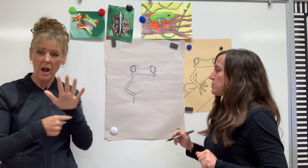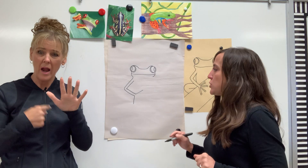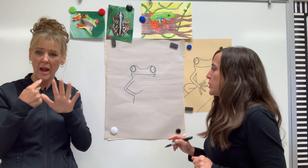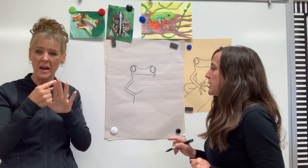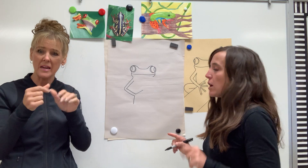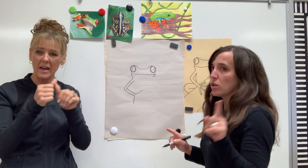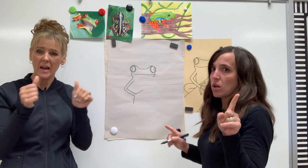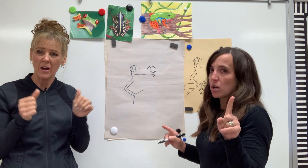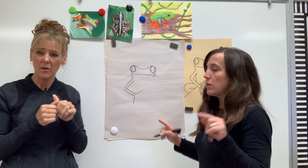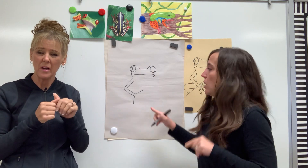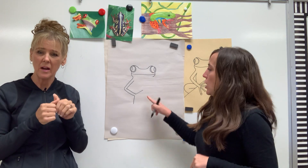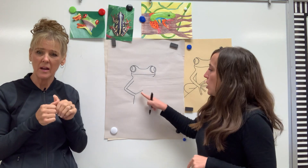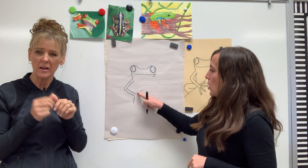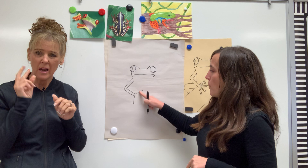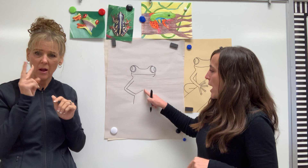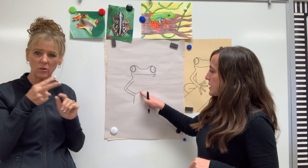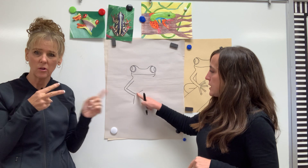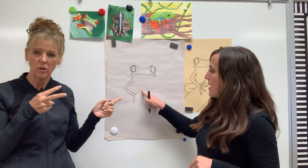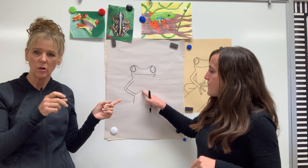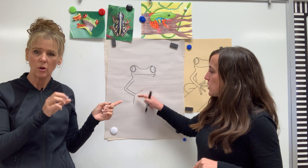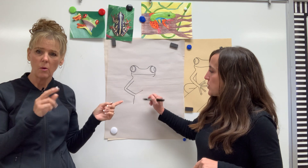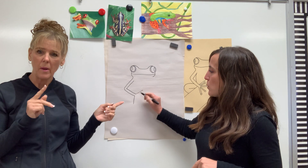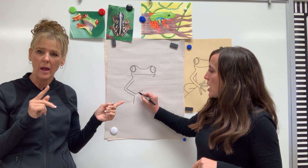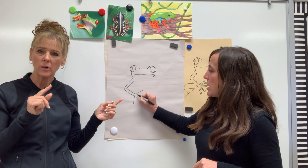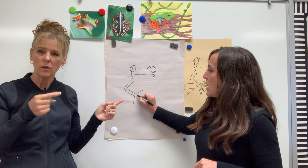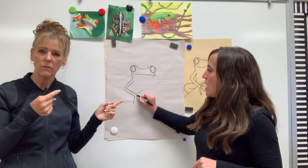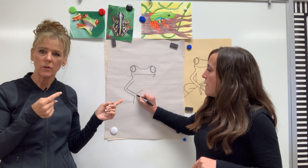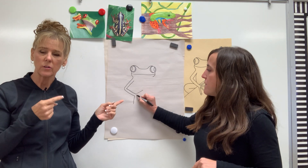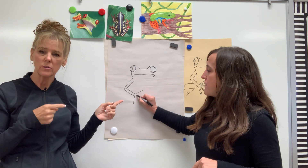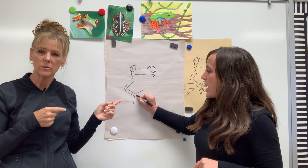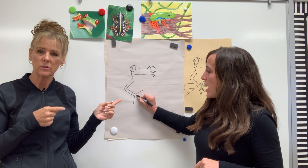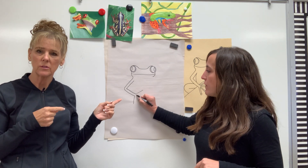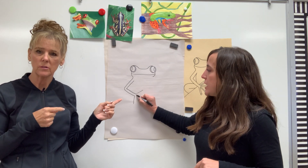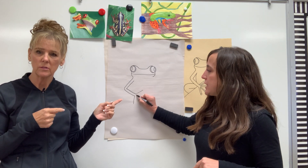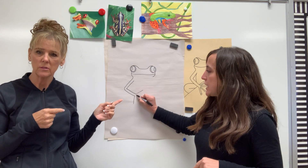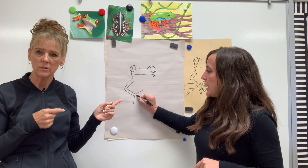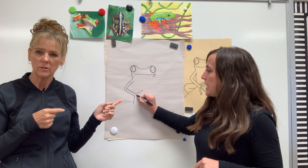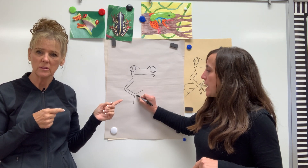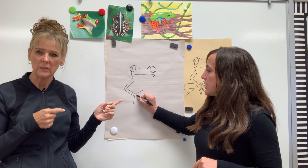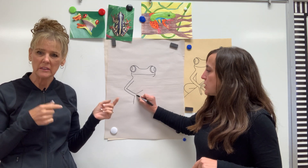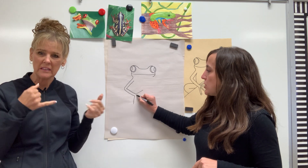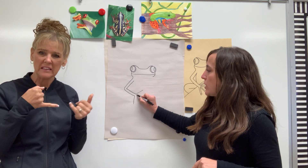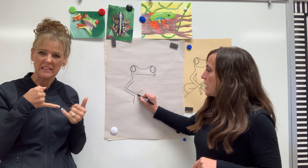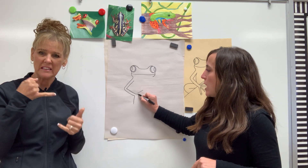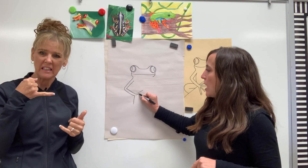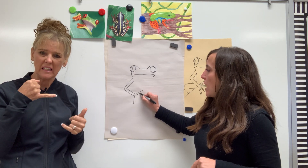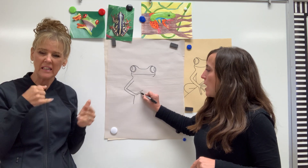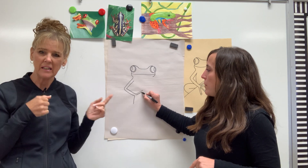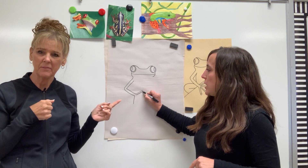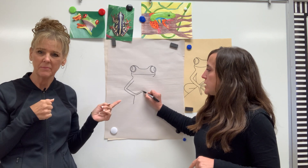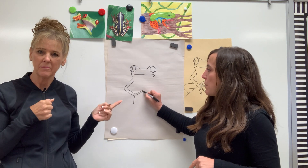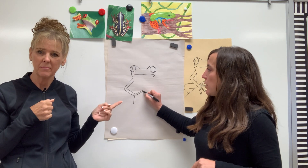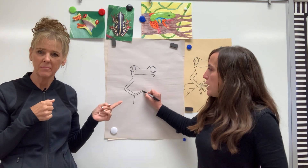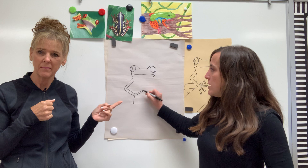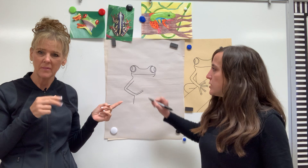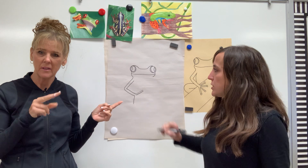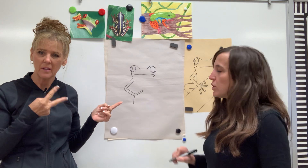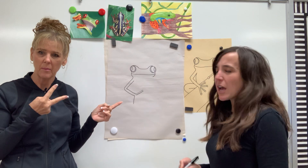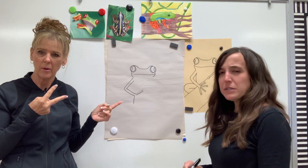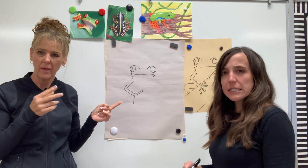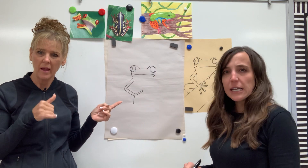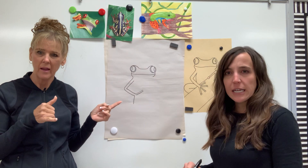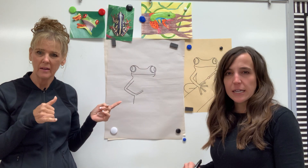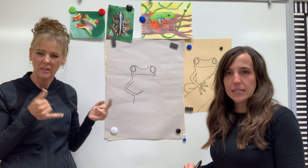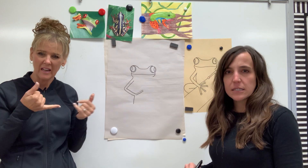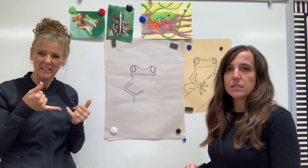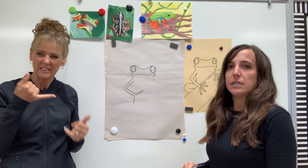our toes in between. Now look, go back to that first one. Very skinny next to it. I'm gonna double it. Look